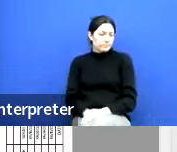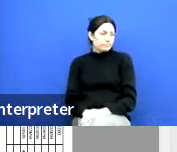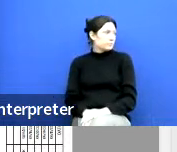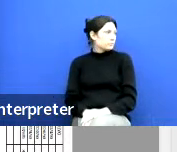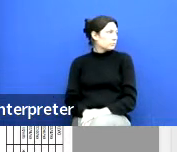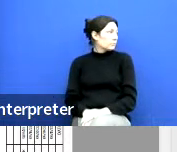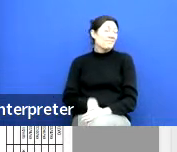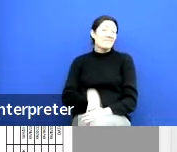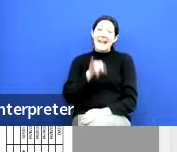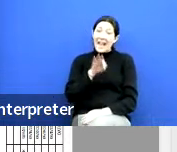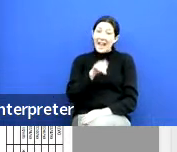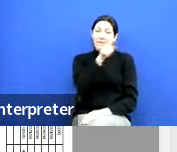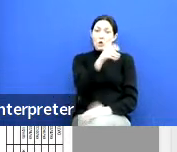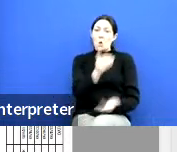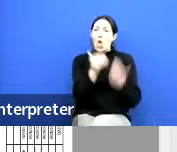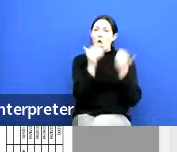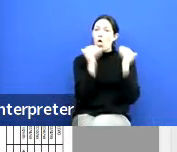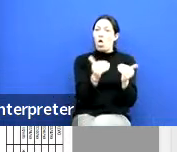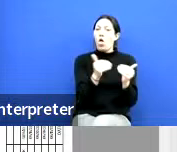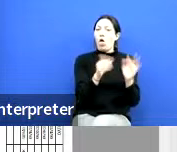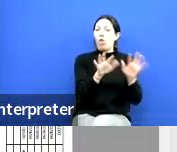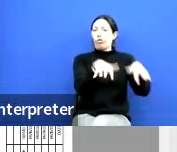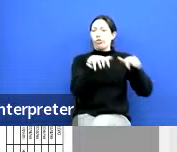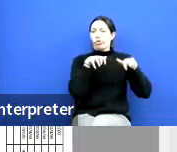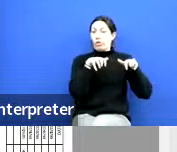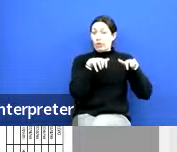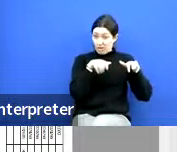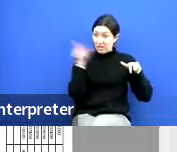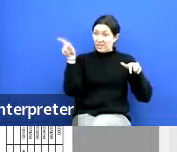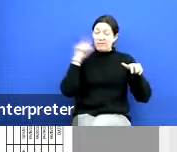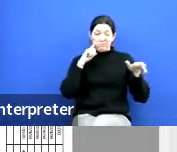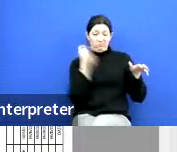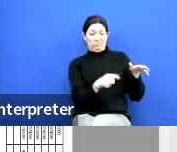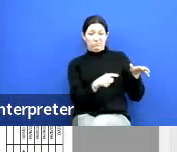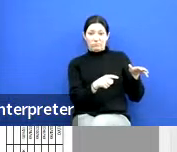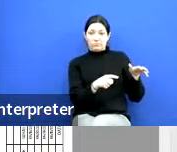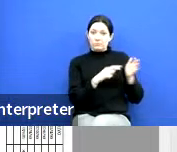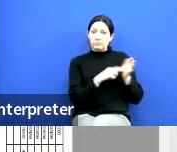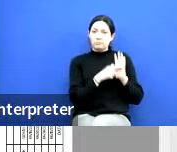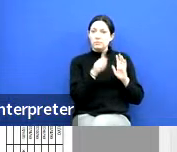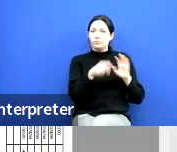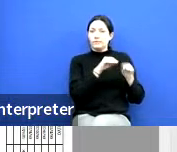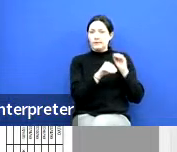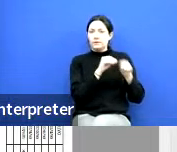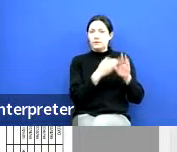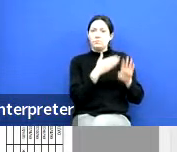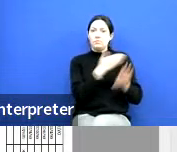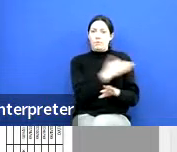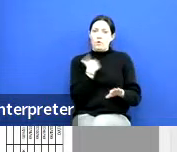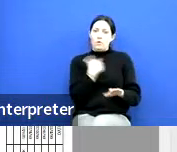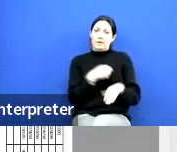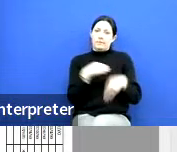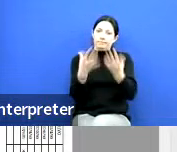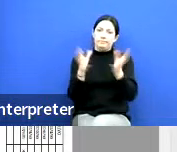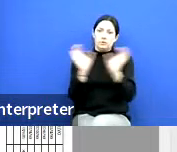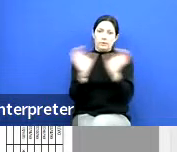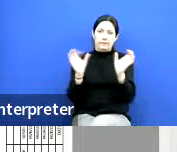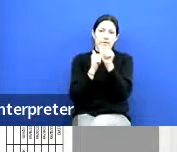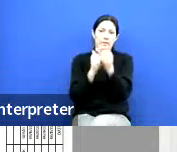any unapproved changes greater would have to be corrected prior to receiving a certificate of compliance.